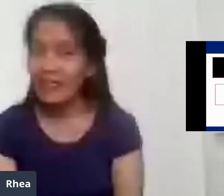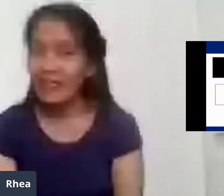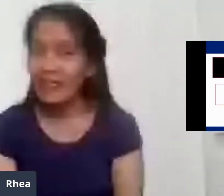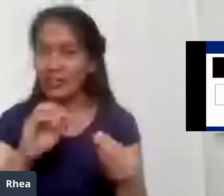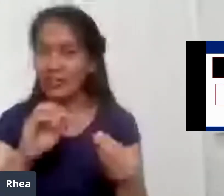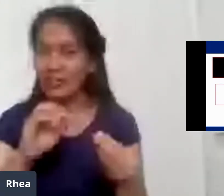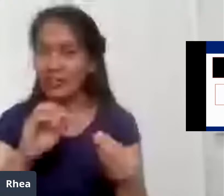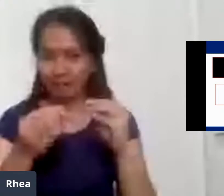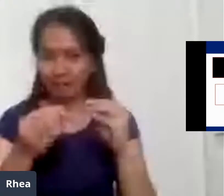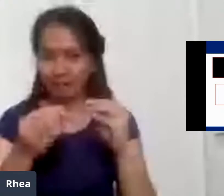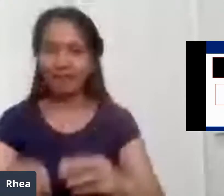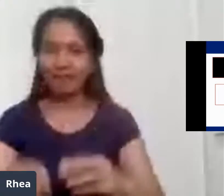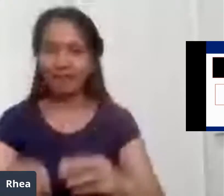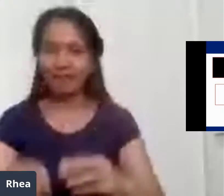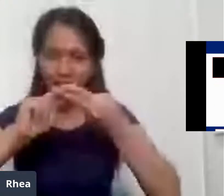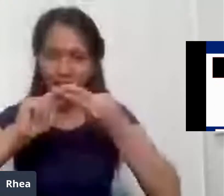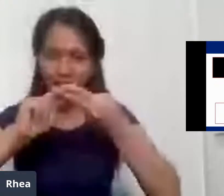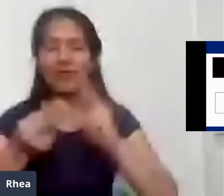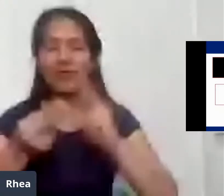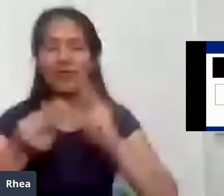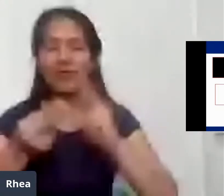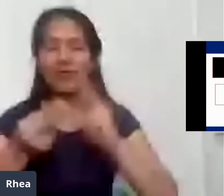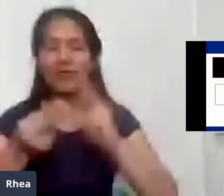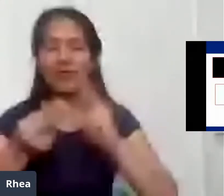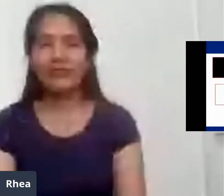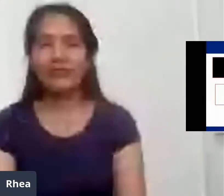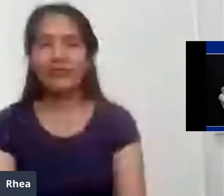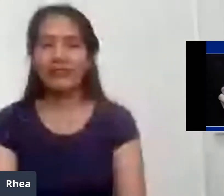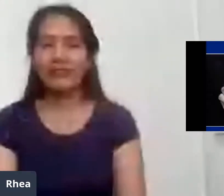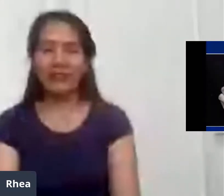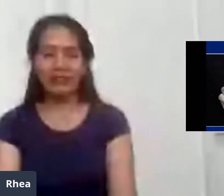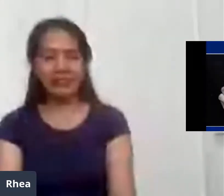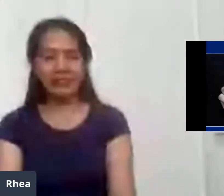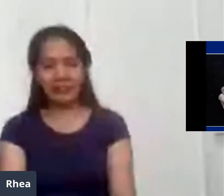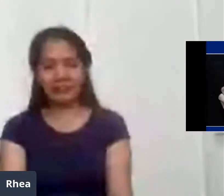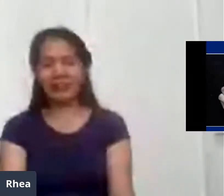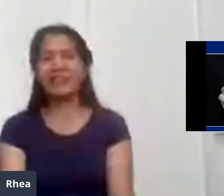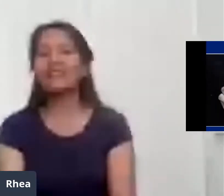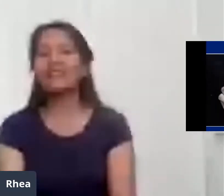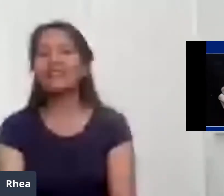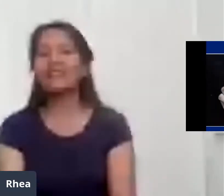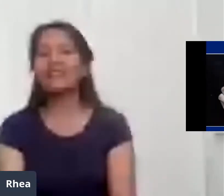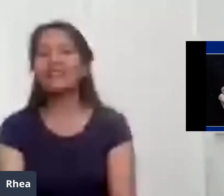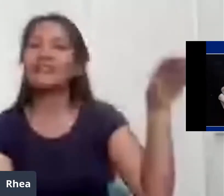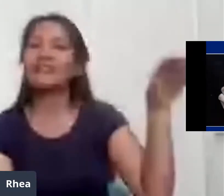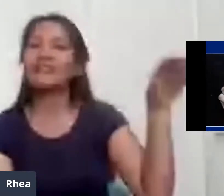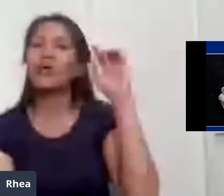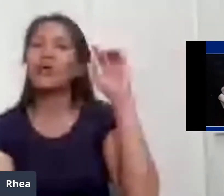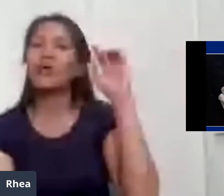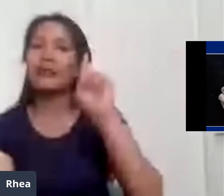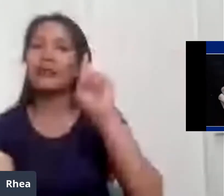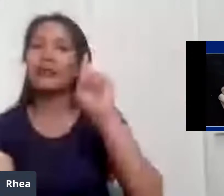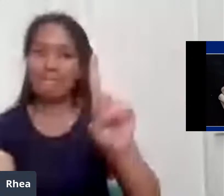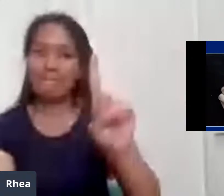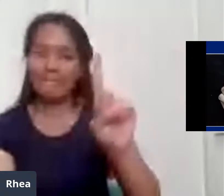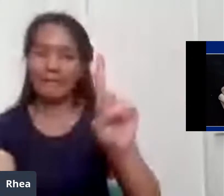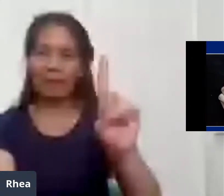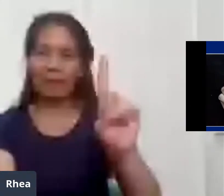learn numbers. Numbers. This is very easy. This is